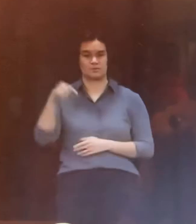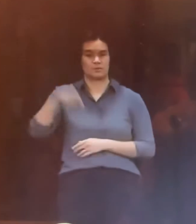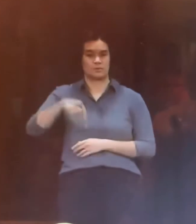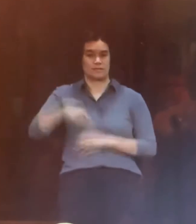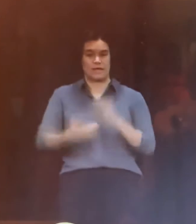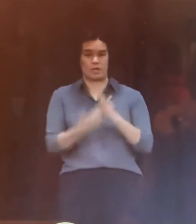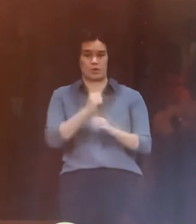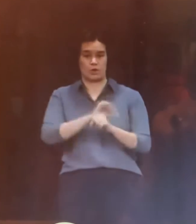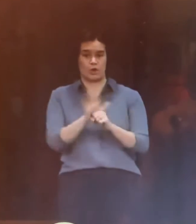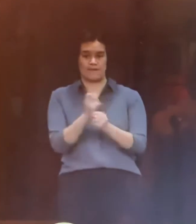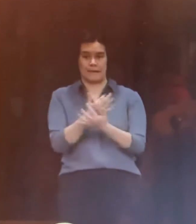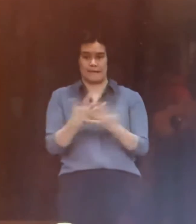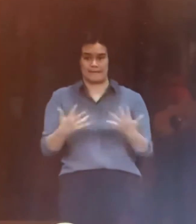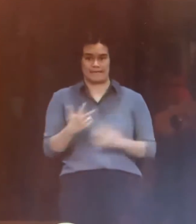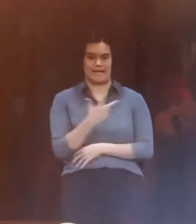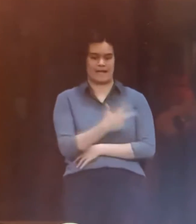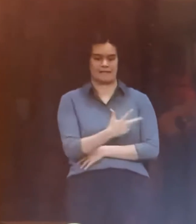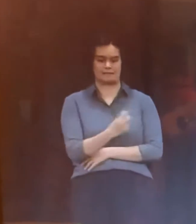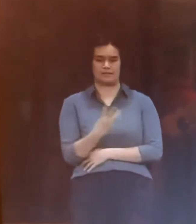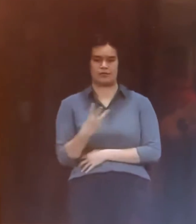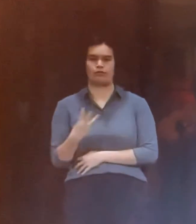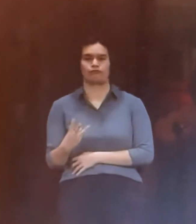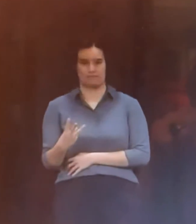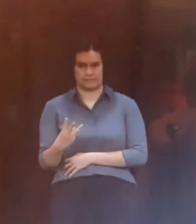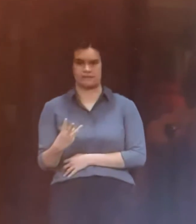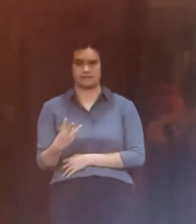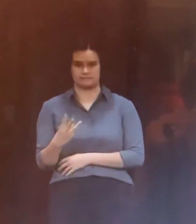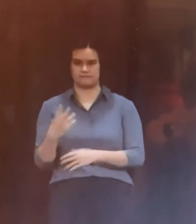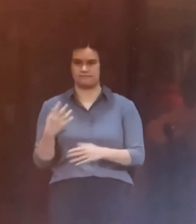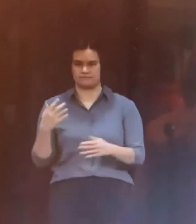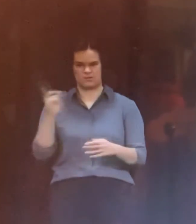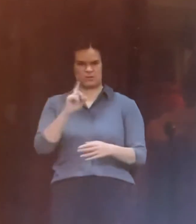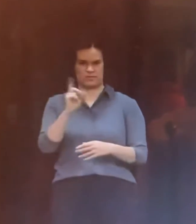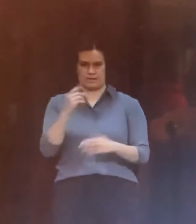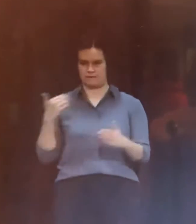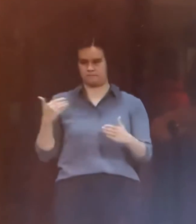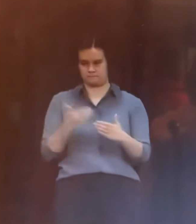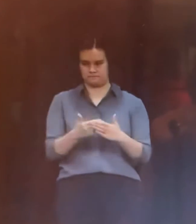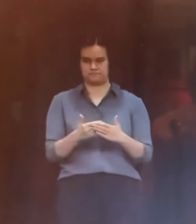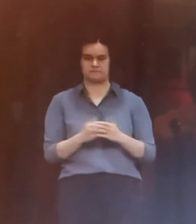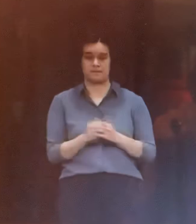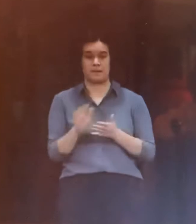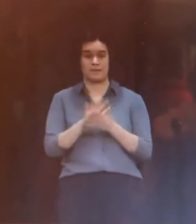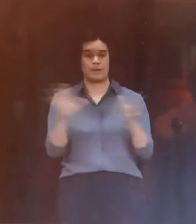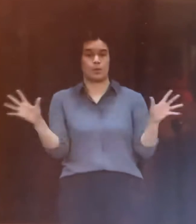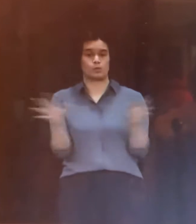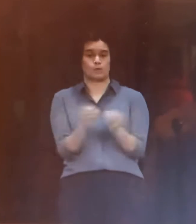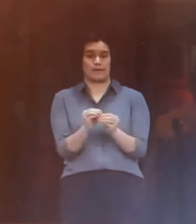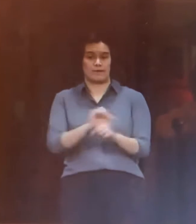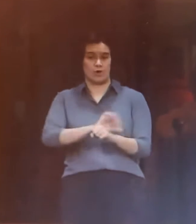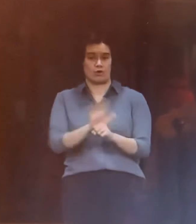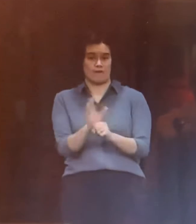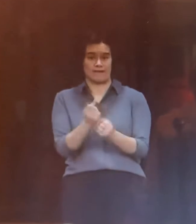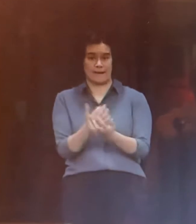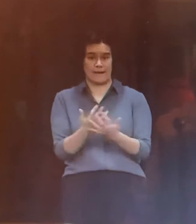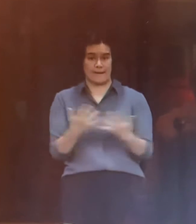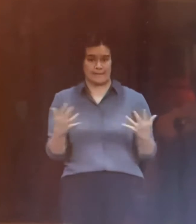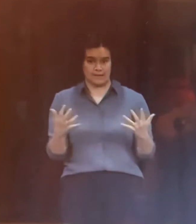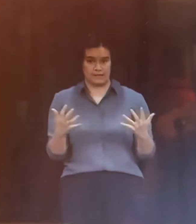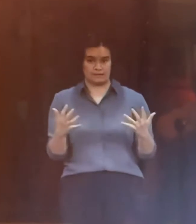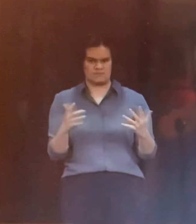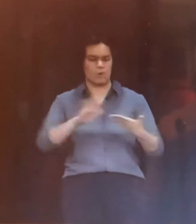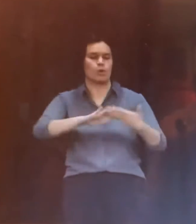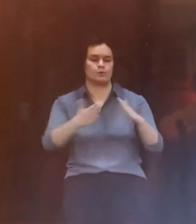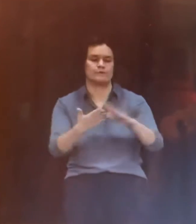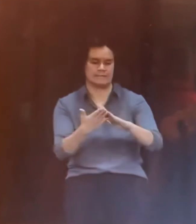reporting 83 new community cases since 9 a.m. yesterday, taking our total number of confirmed cases associated